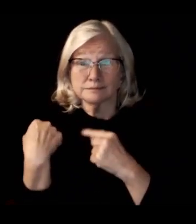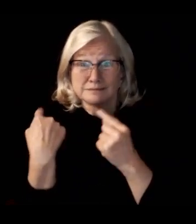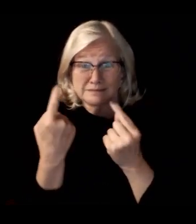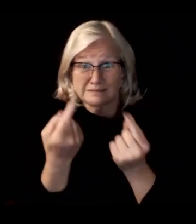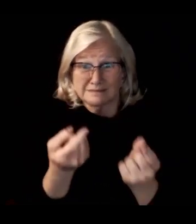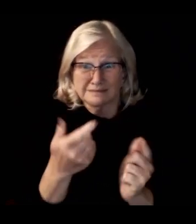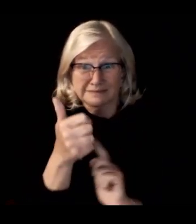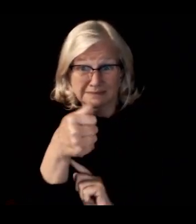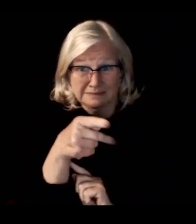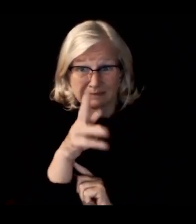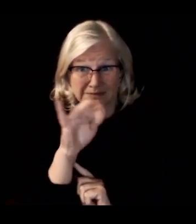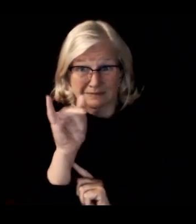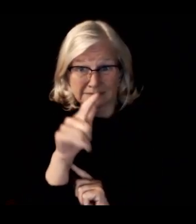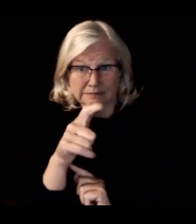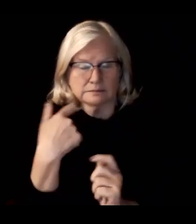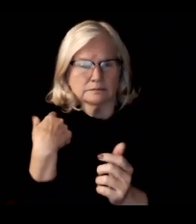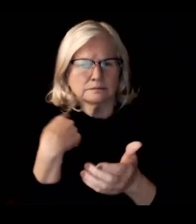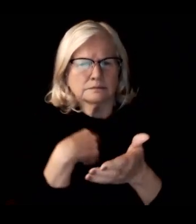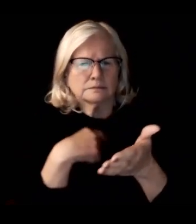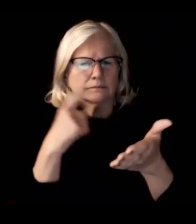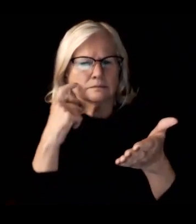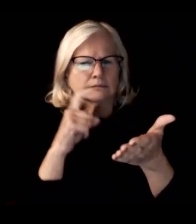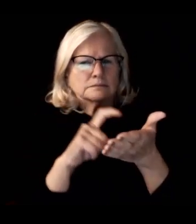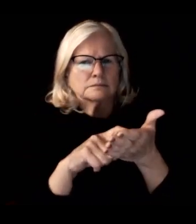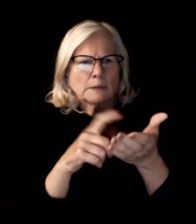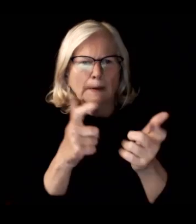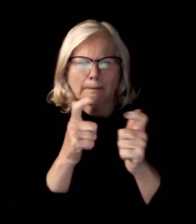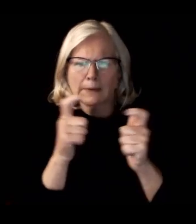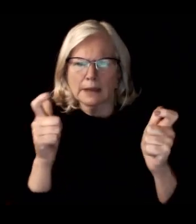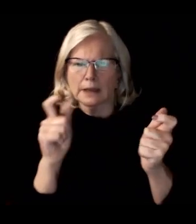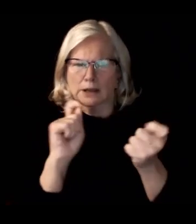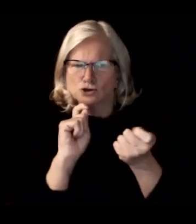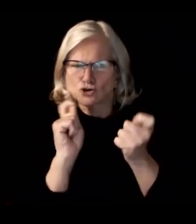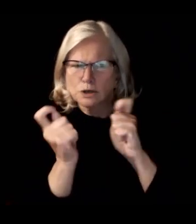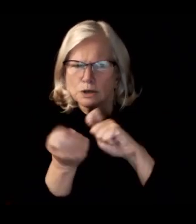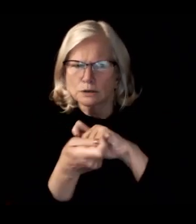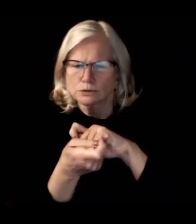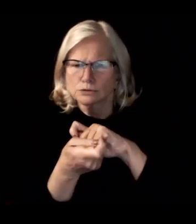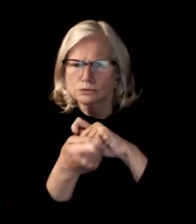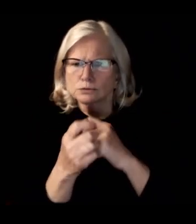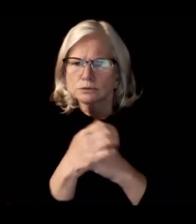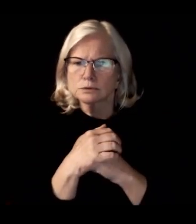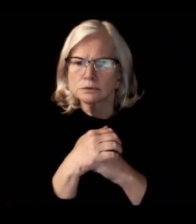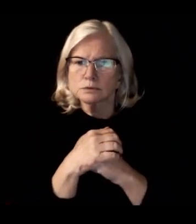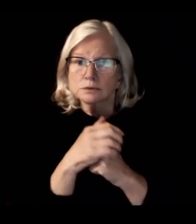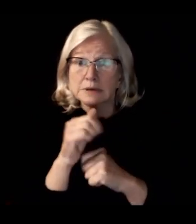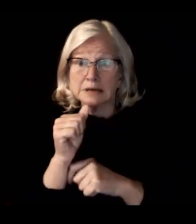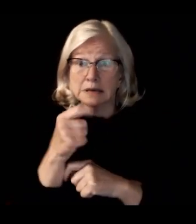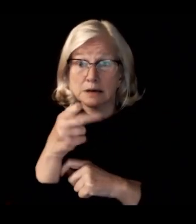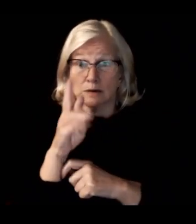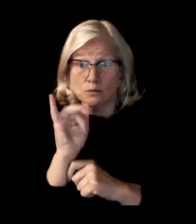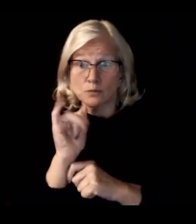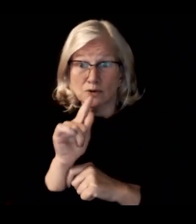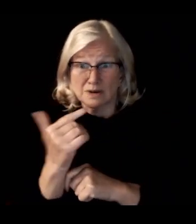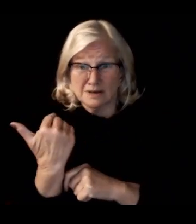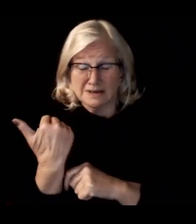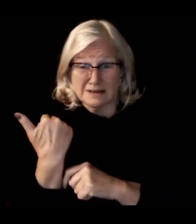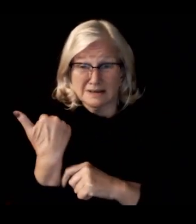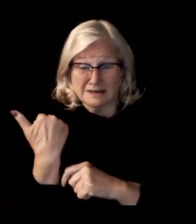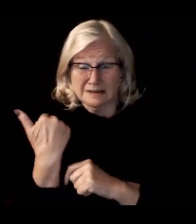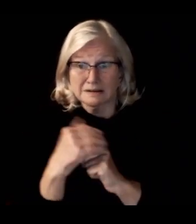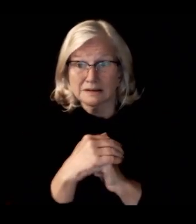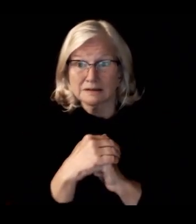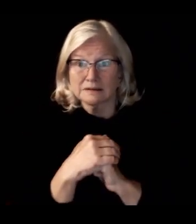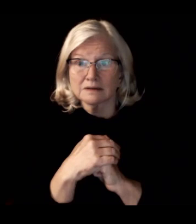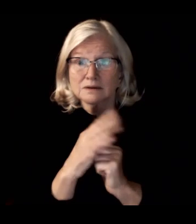5-month time span. In April of 2020, the total percentage of Minnesota deaths that resided